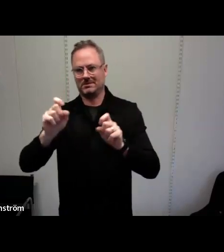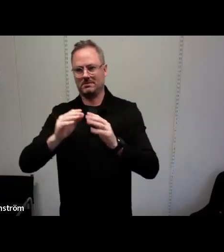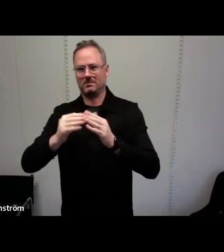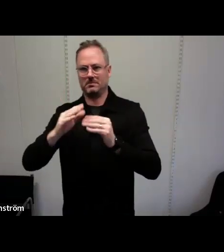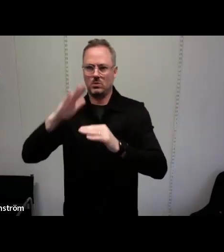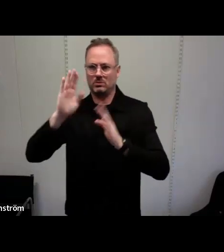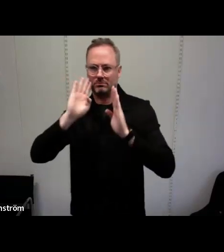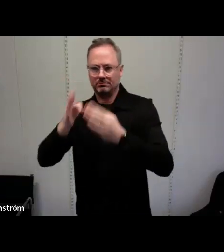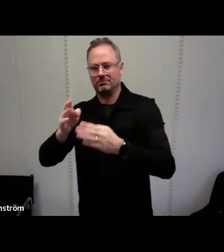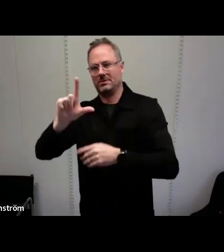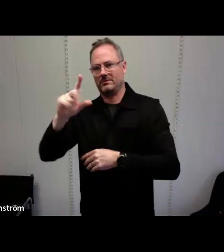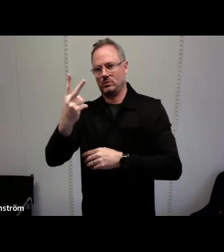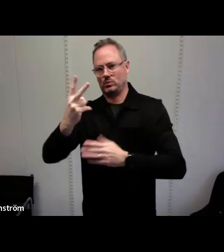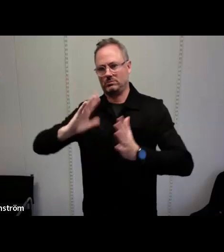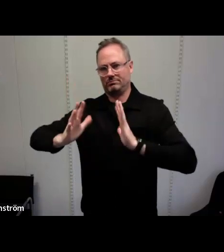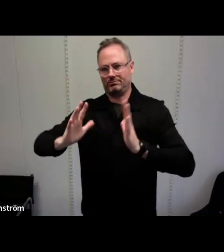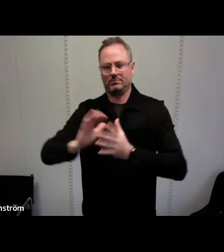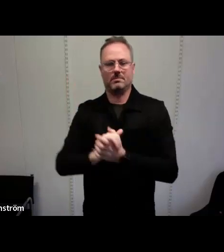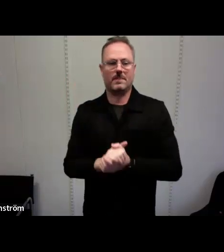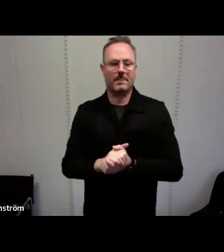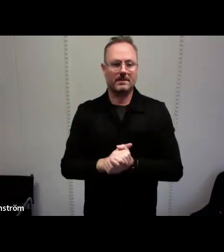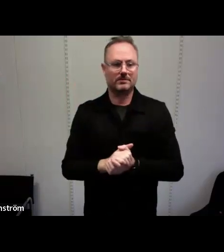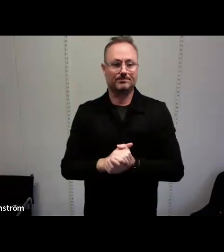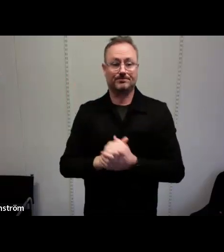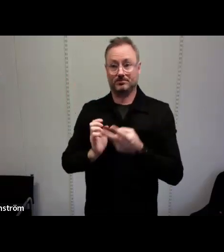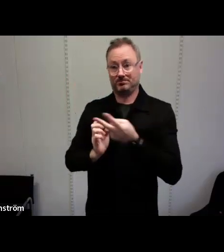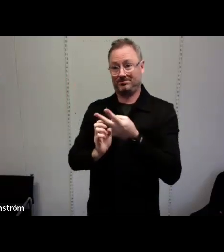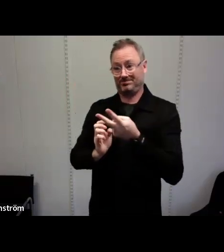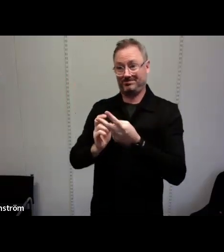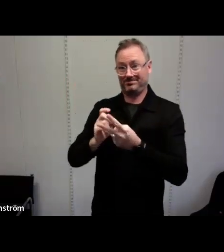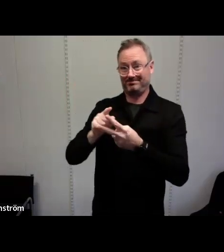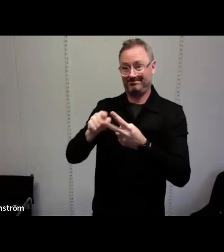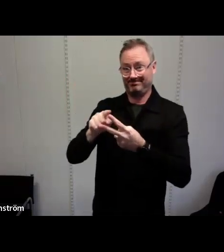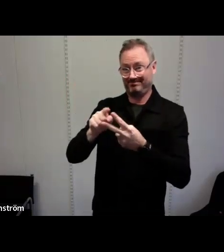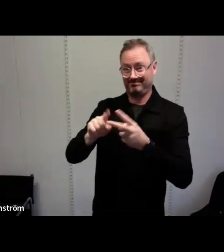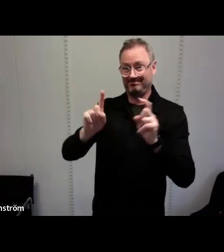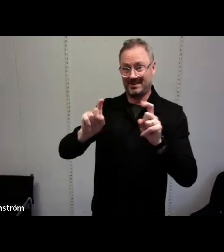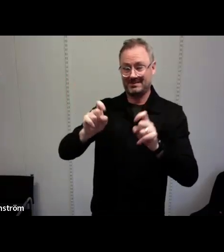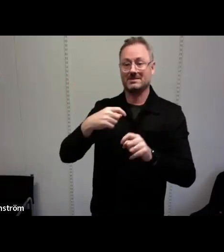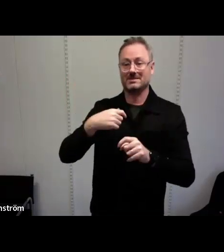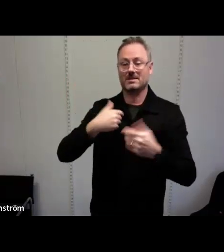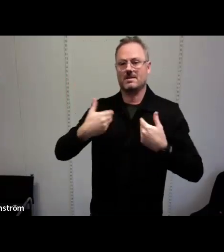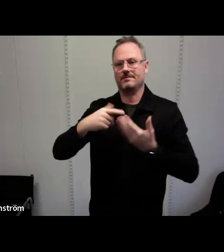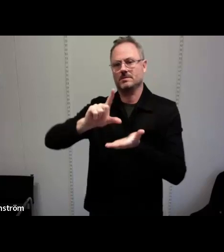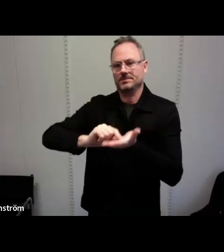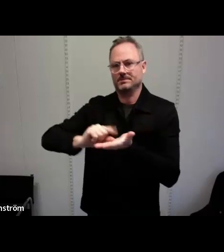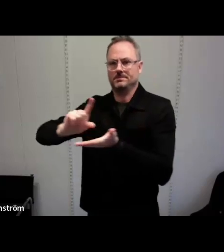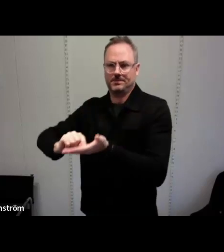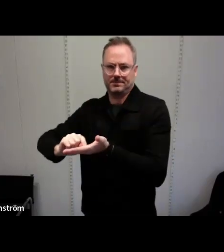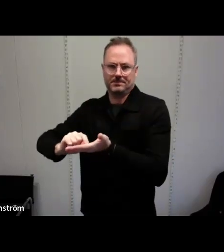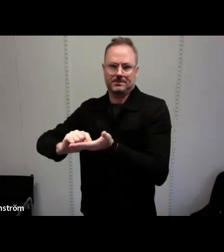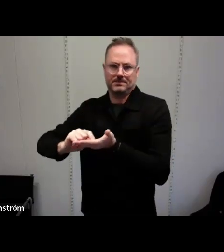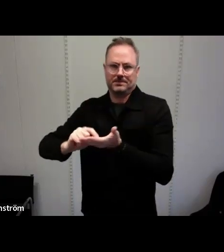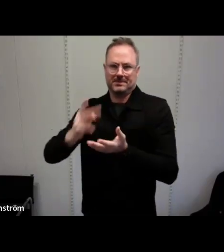and we developed another test which focused more on L2 learners of Swedish Sign Language. So these